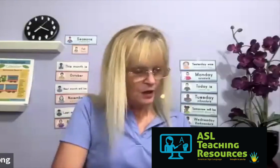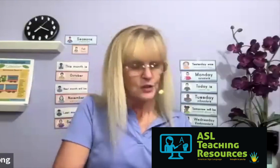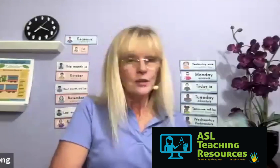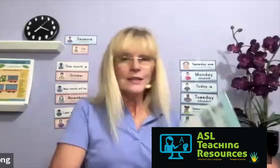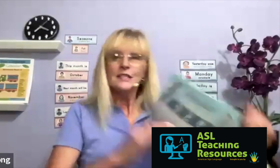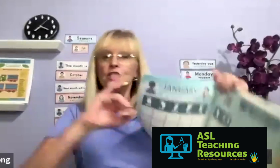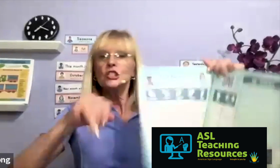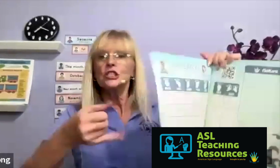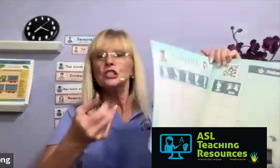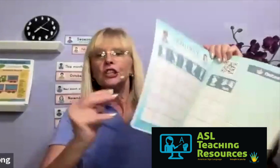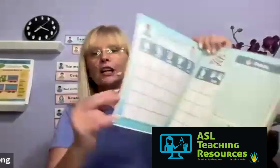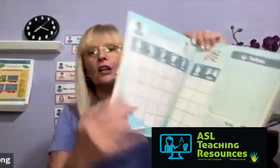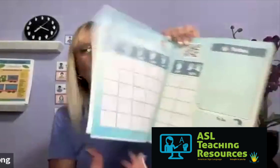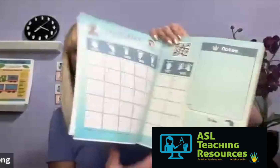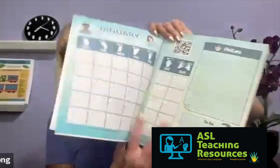So this is January.